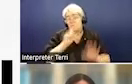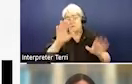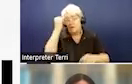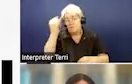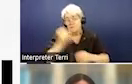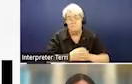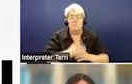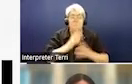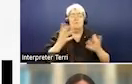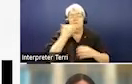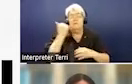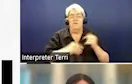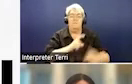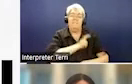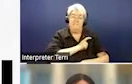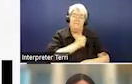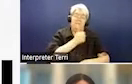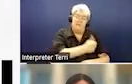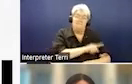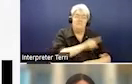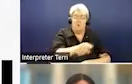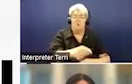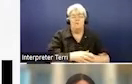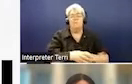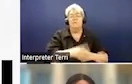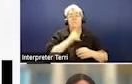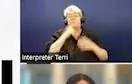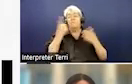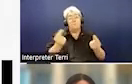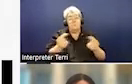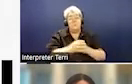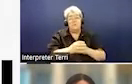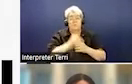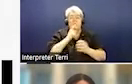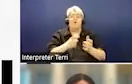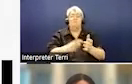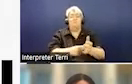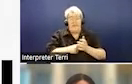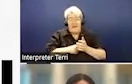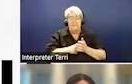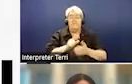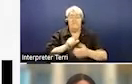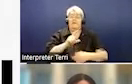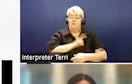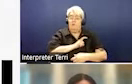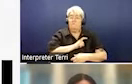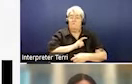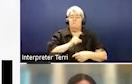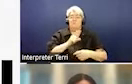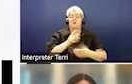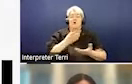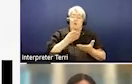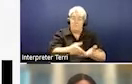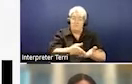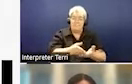much better than just sending out law enforcement. But again, what we're doing is we are demanding that law enforcement be present at every single